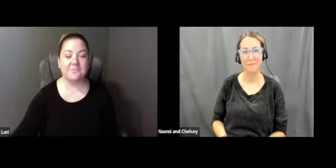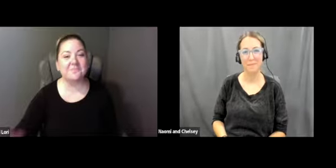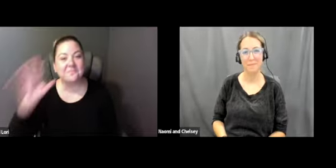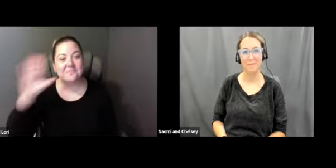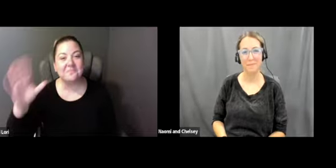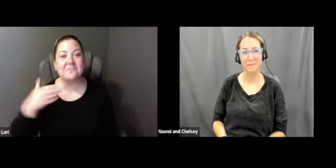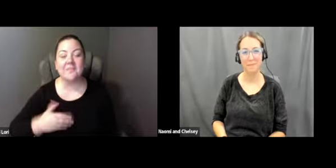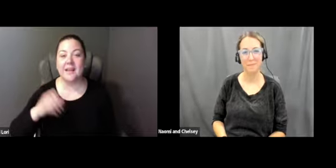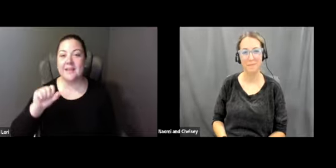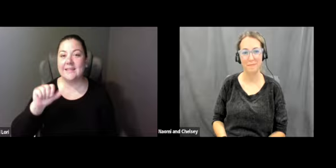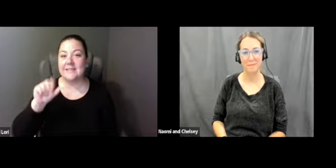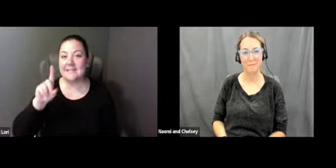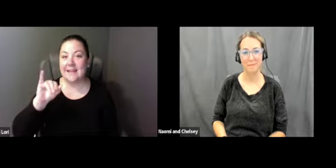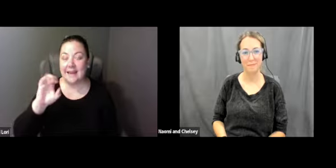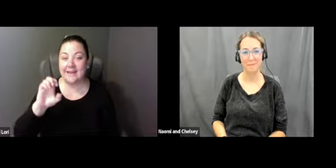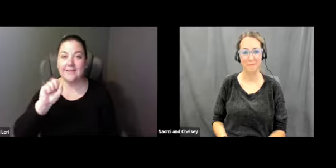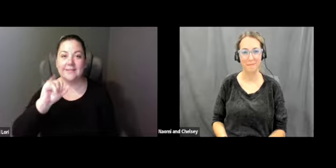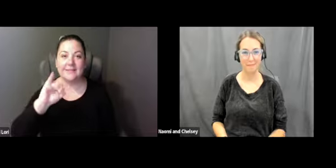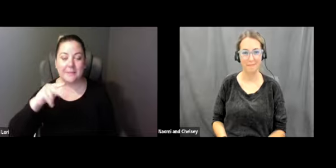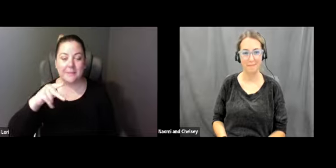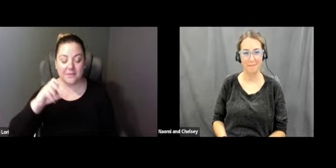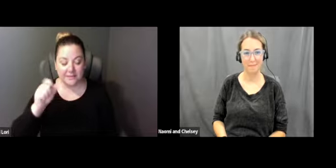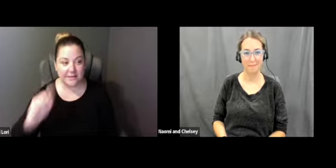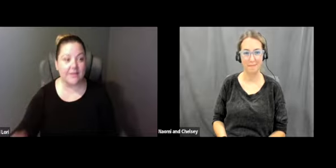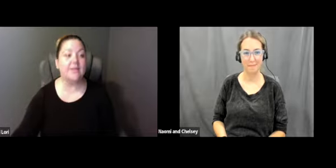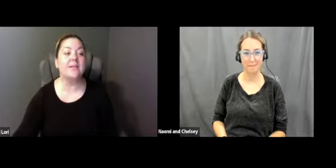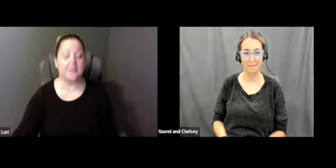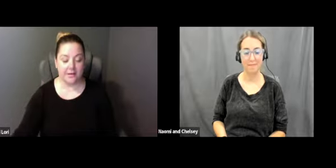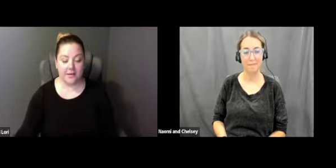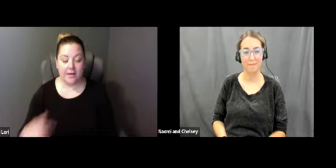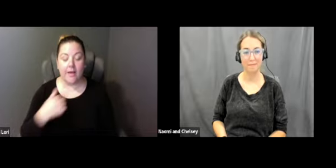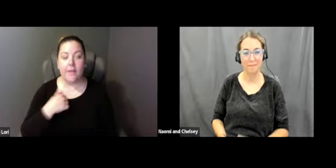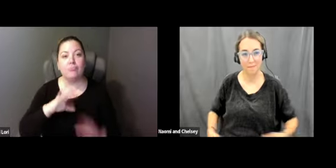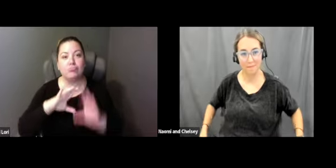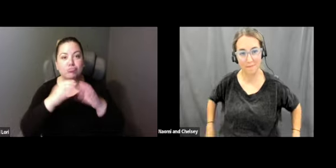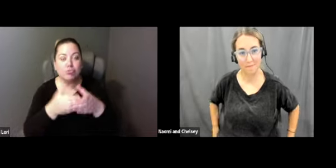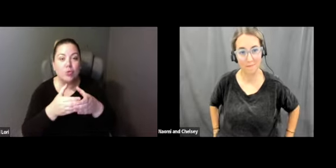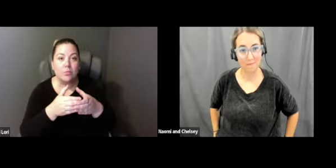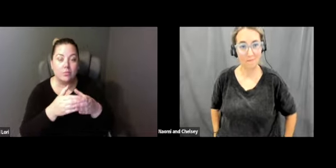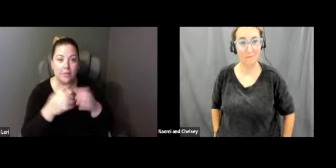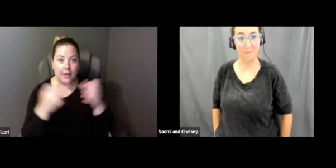I'm Sadie Simpson, a group fitness instructor, personal trainer, and intuitive.